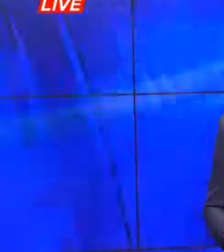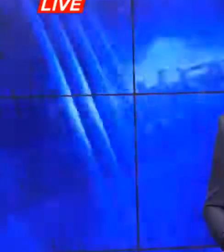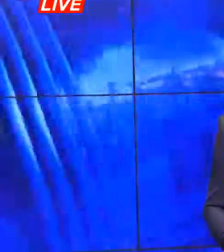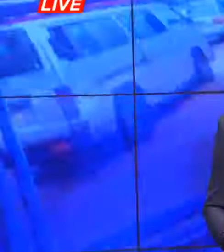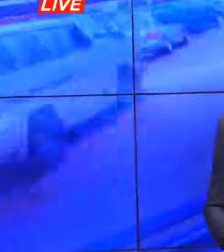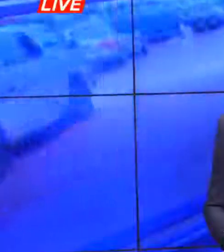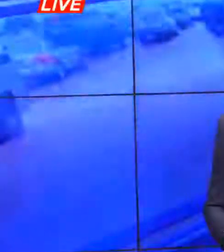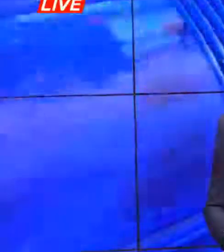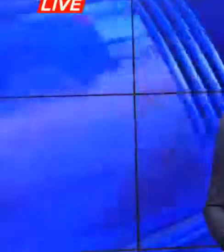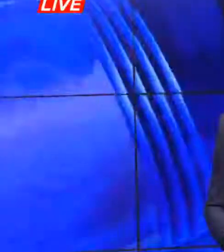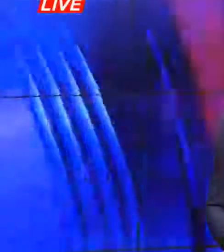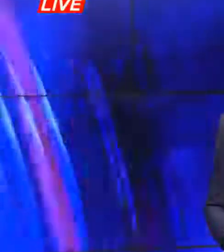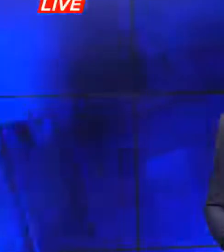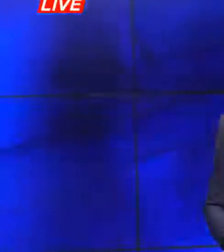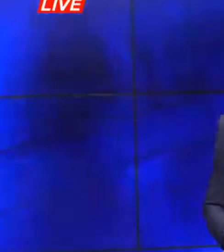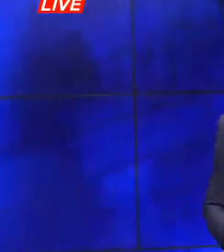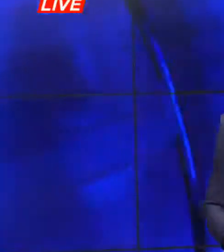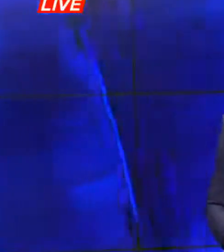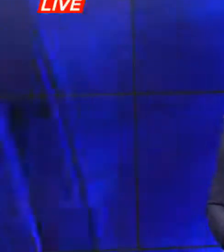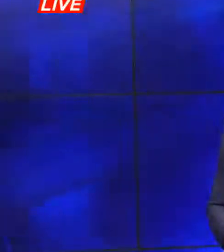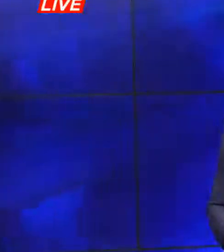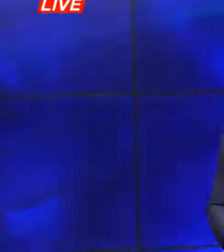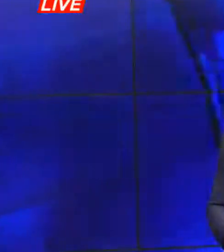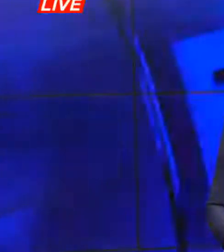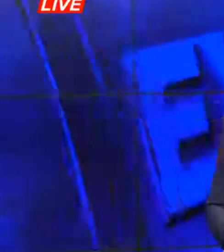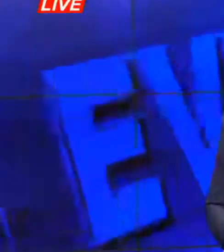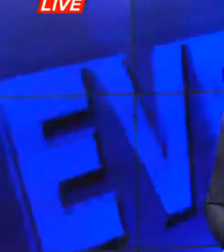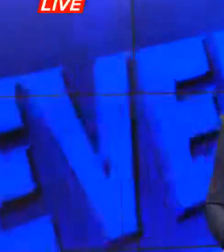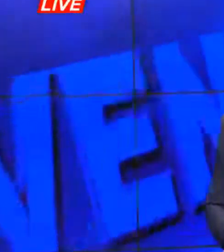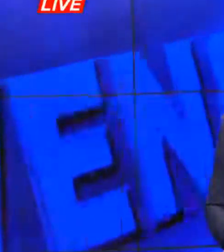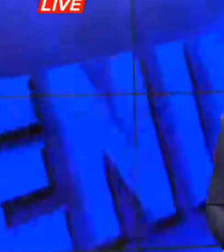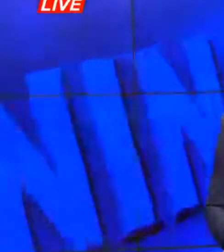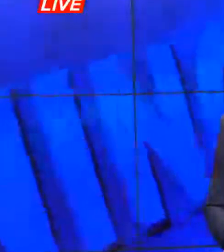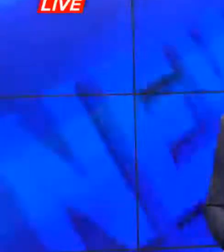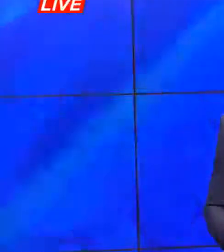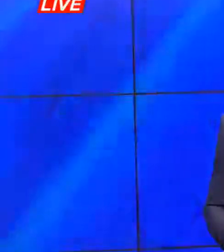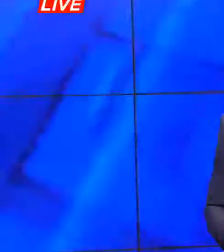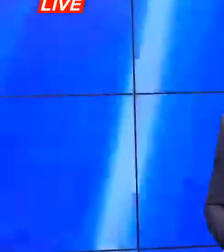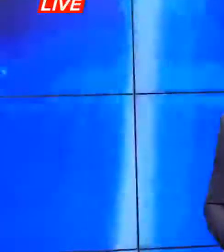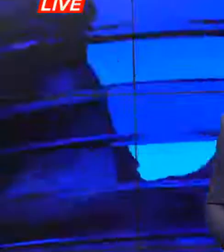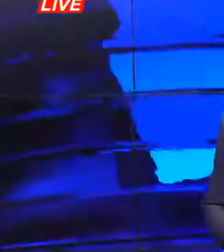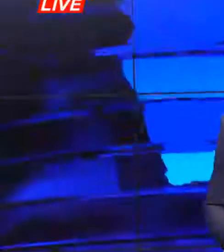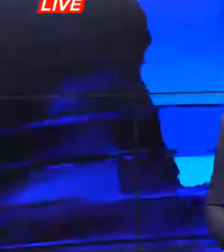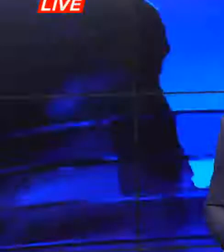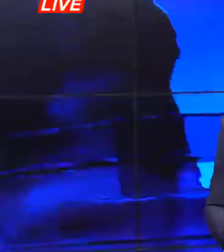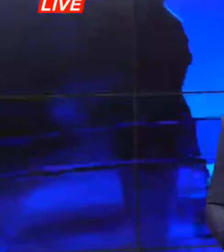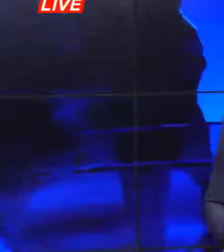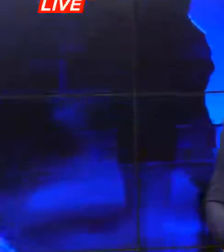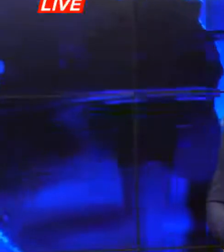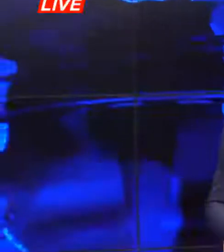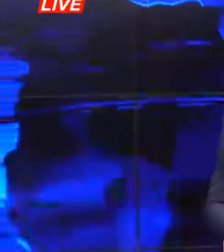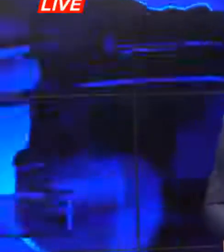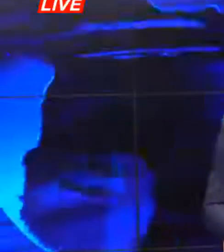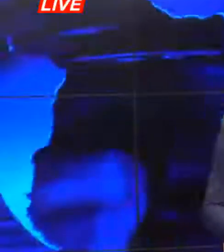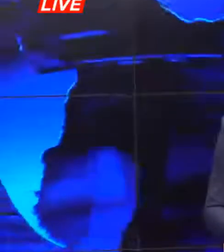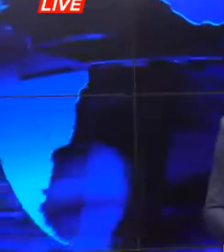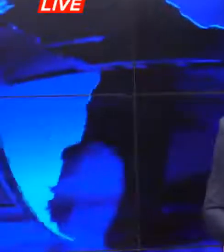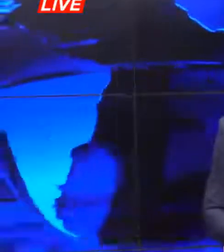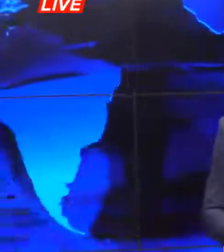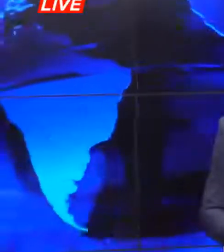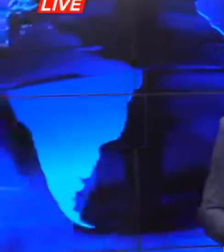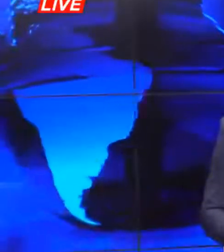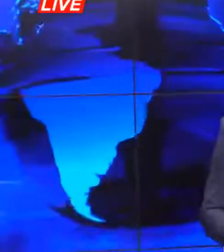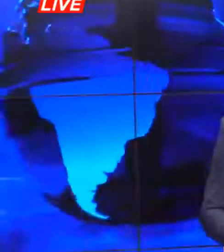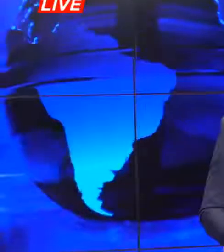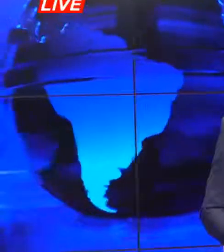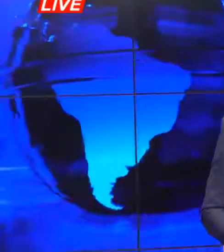apim ahankunu edi watu minu 1982. Ena sisi ya wamu diye wawa wamu shushum. Na shiebe yi ebedu ya wadano